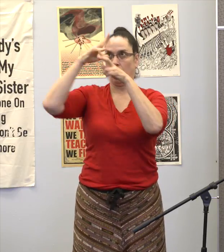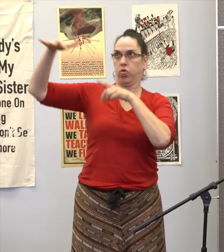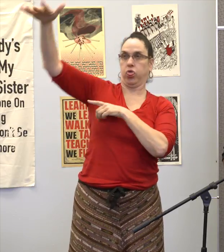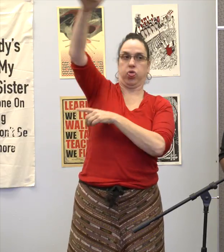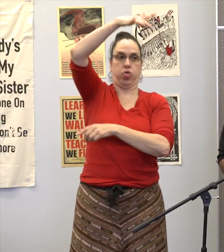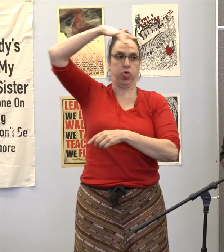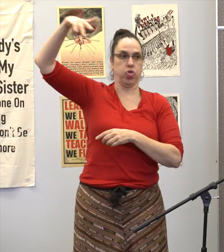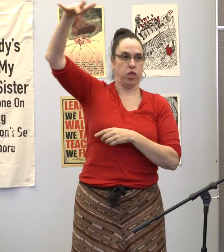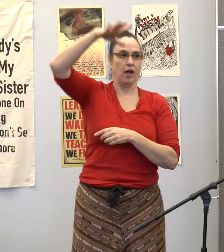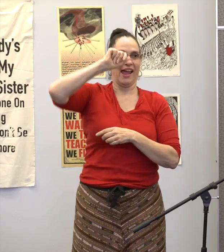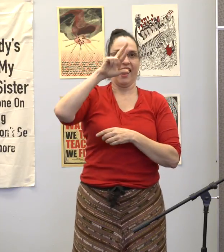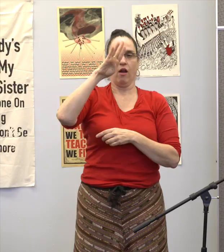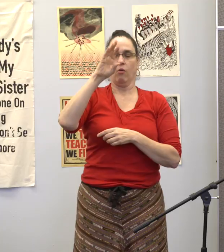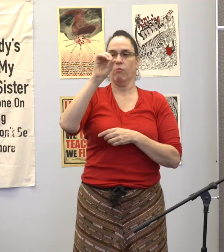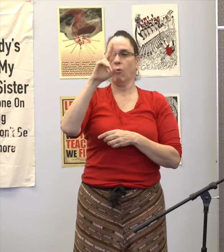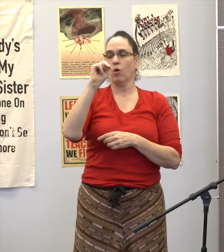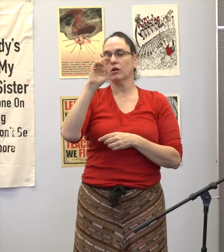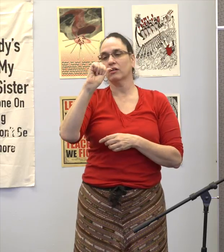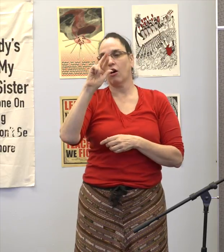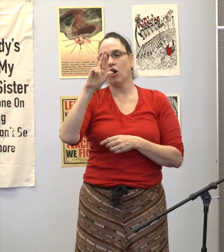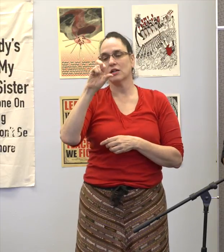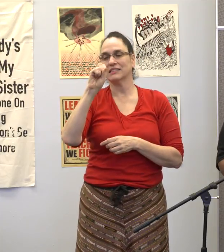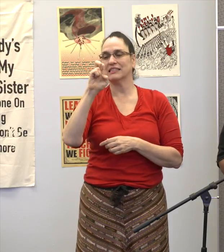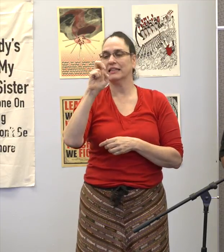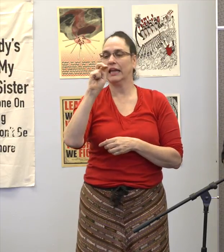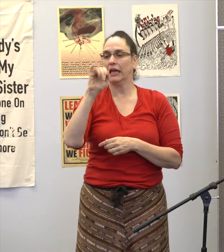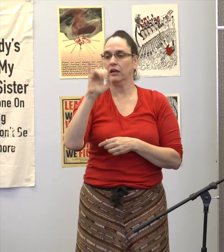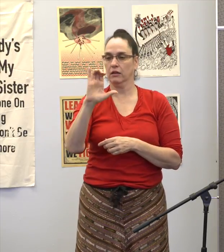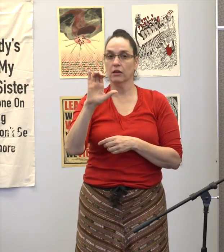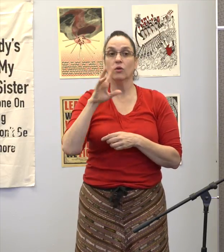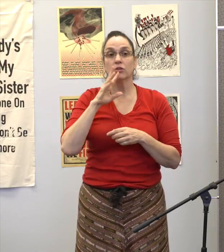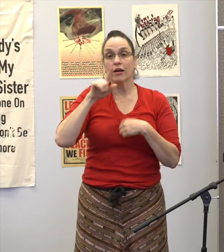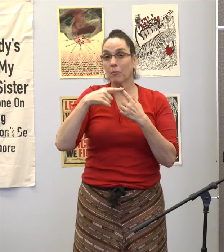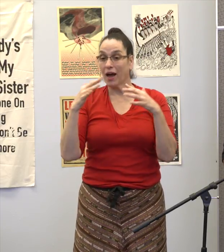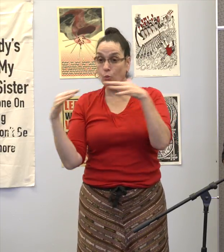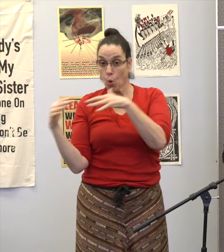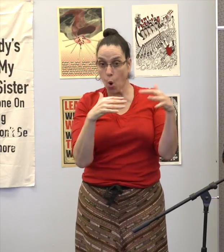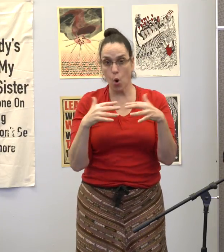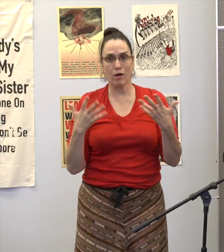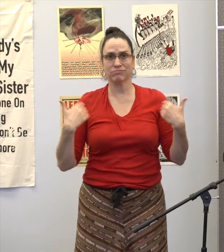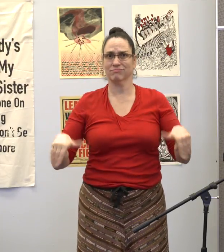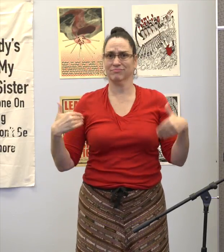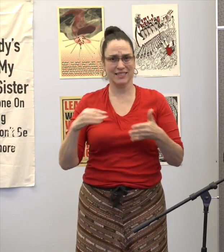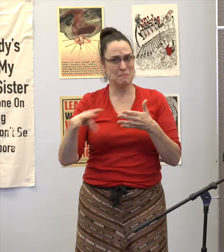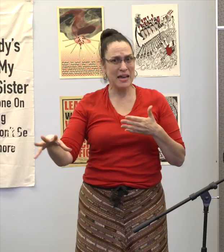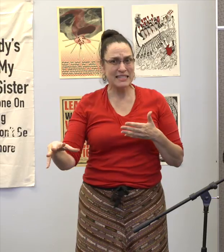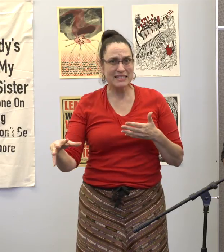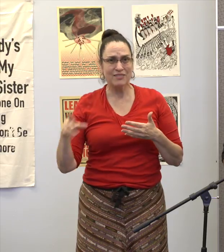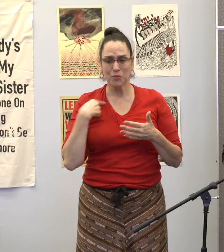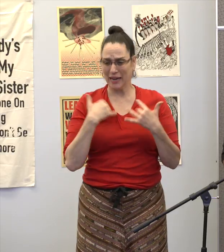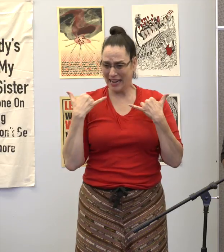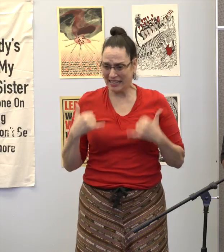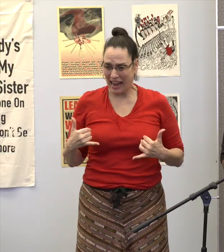We talk about war economy. We're talking about the ungodly cost of war. The fact that we pay more in war